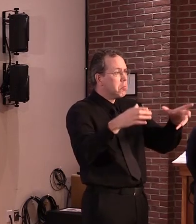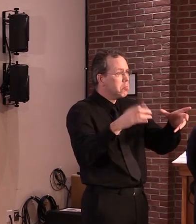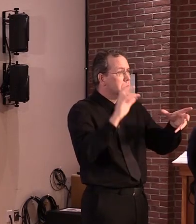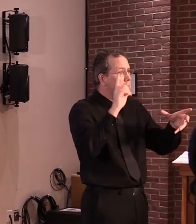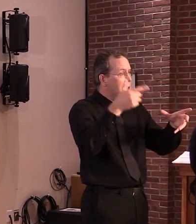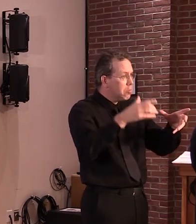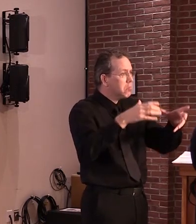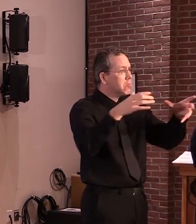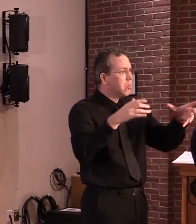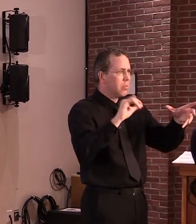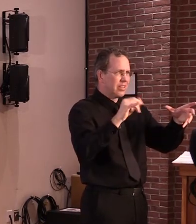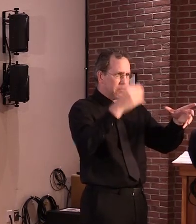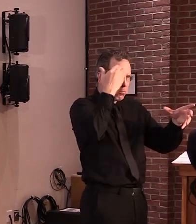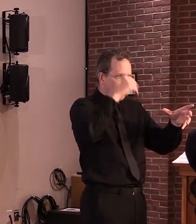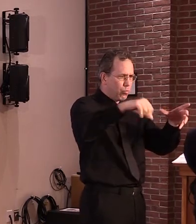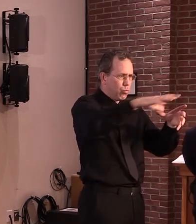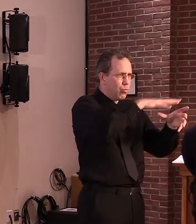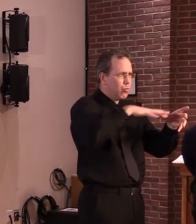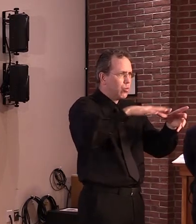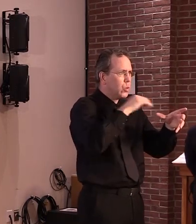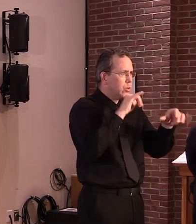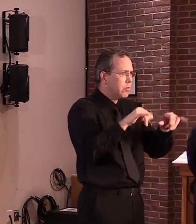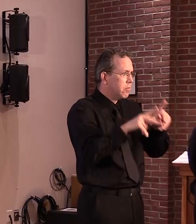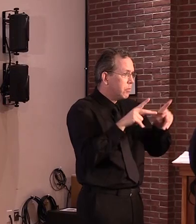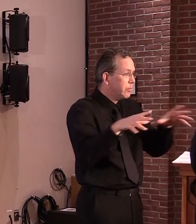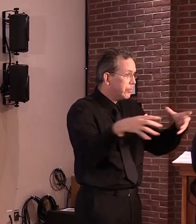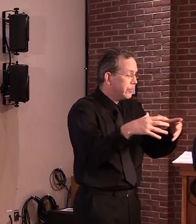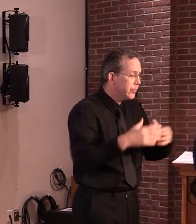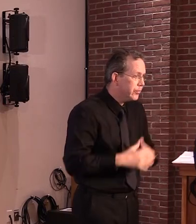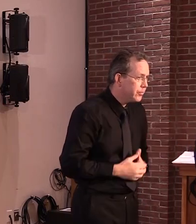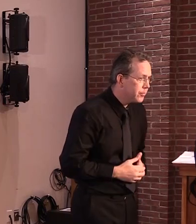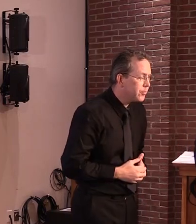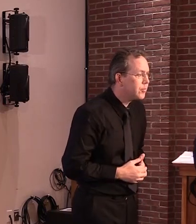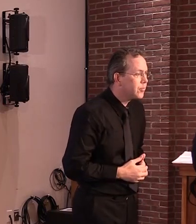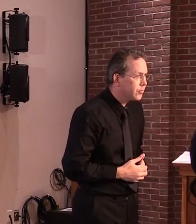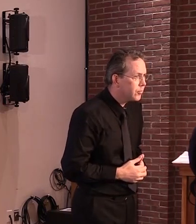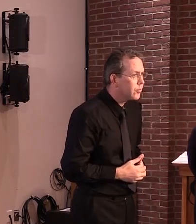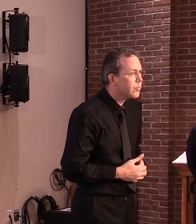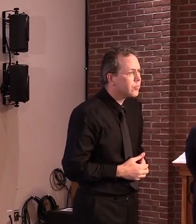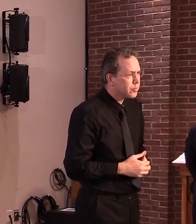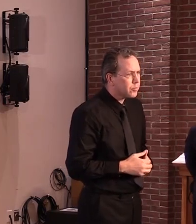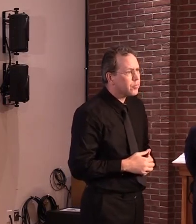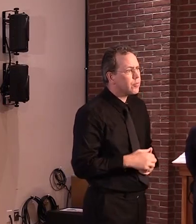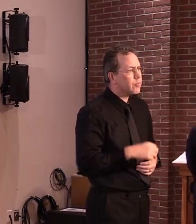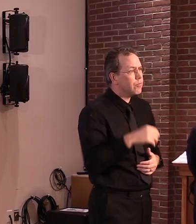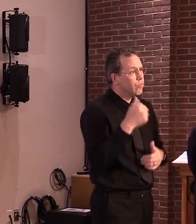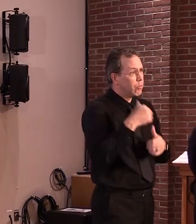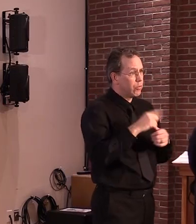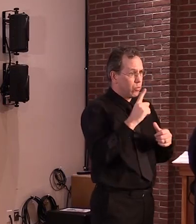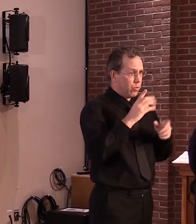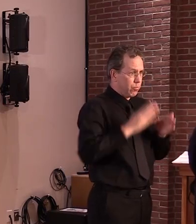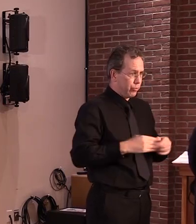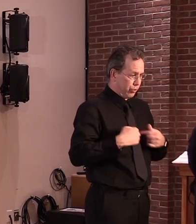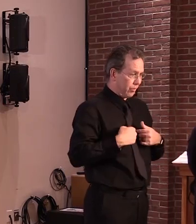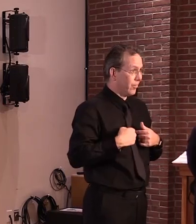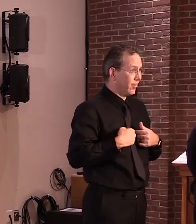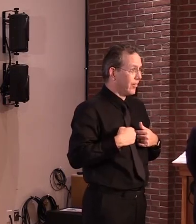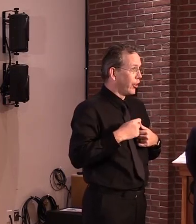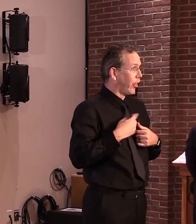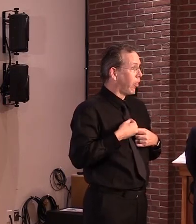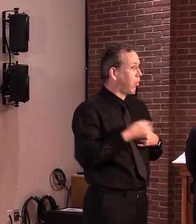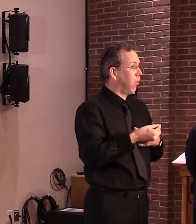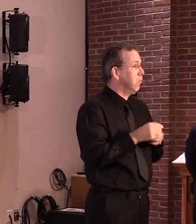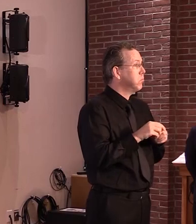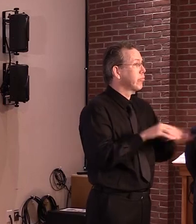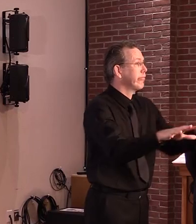we talk about the R-naught, which is how infective certain viruses are, one person has the opportunity